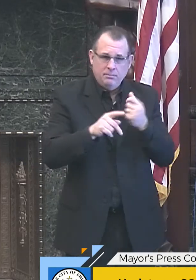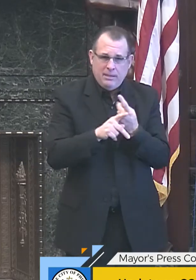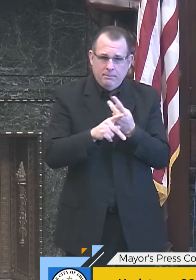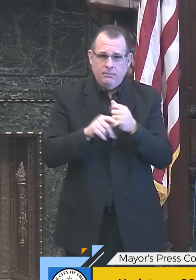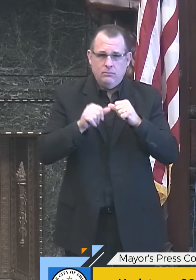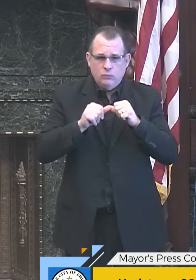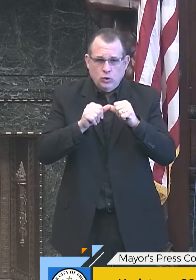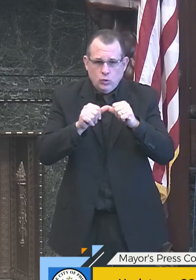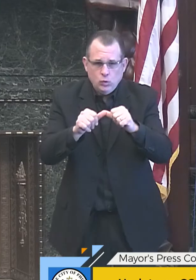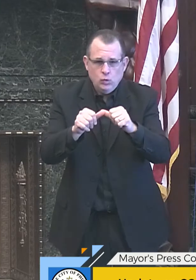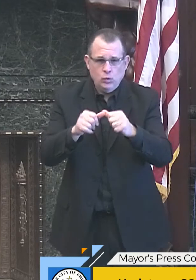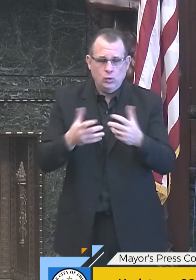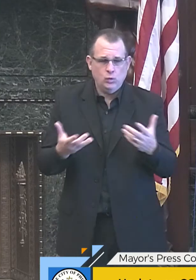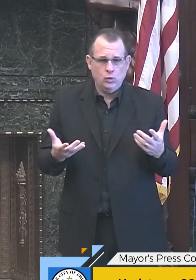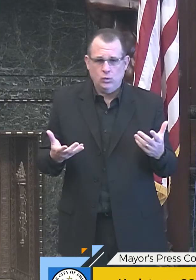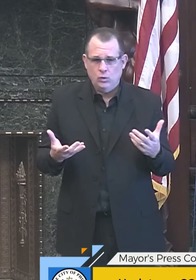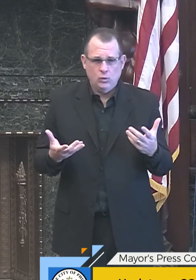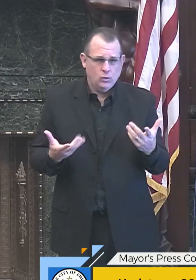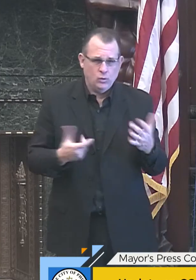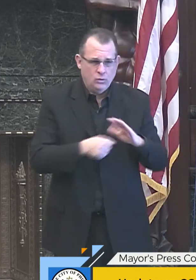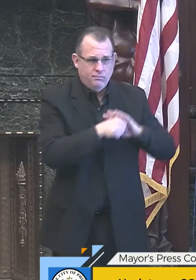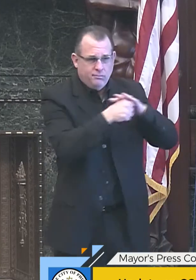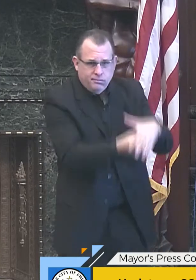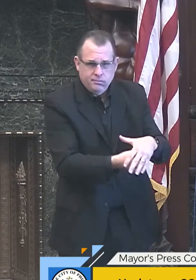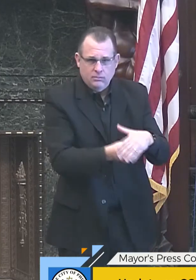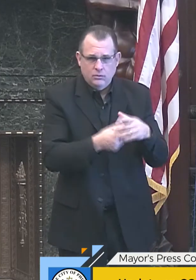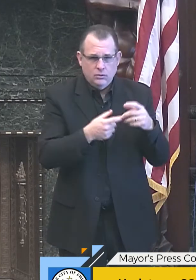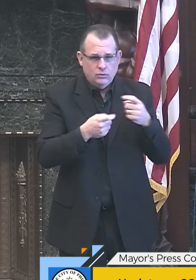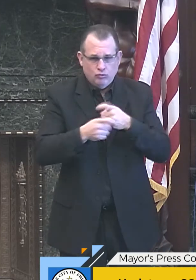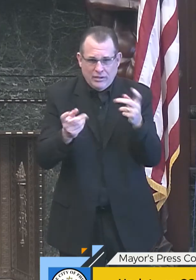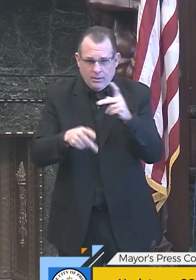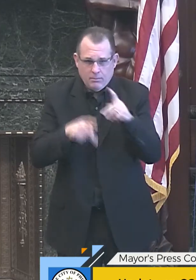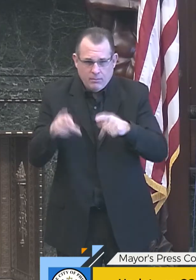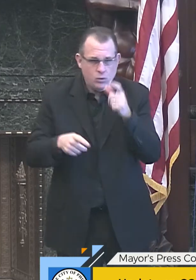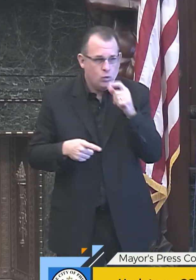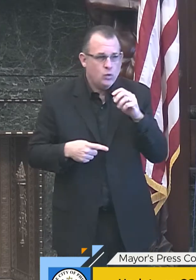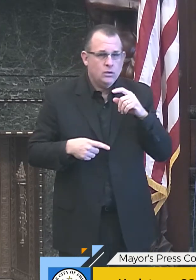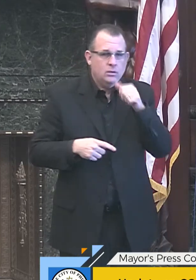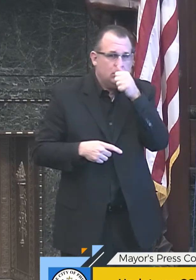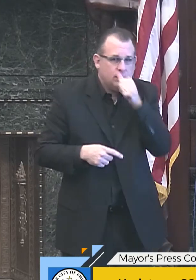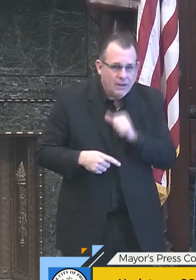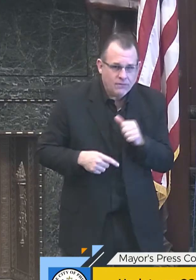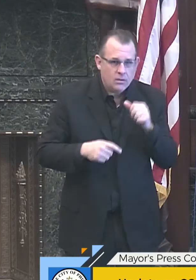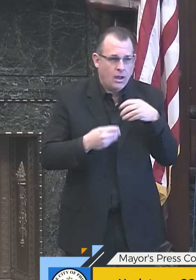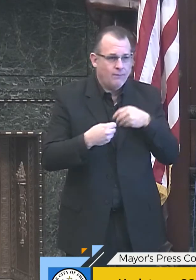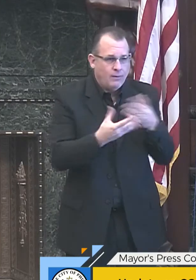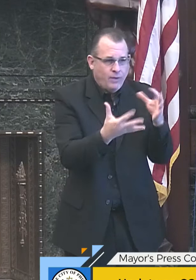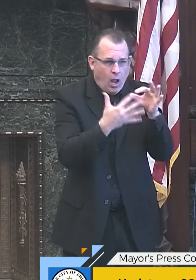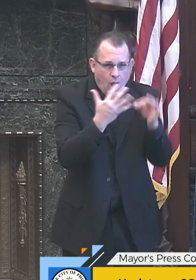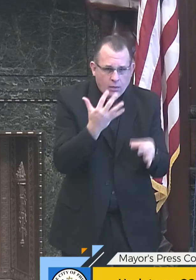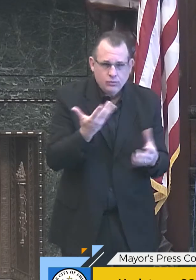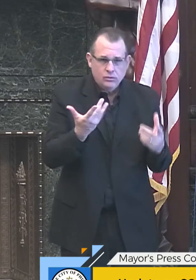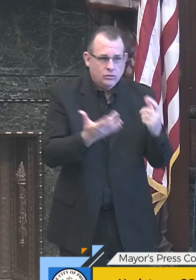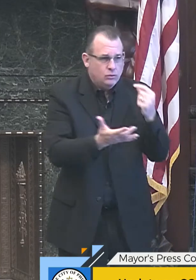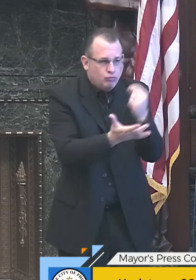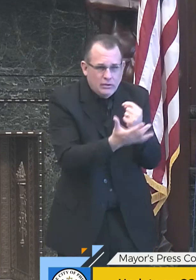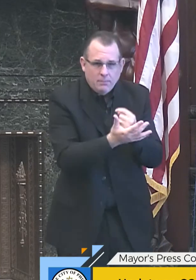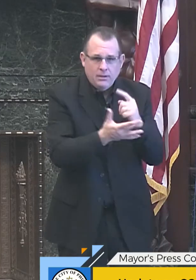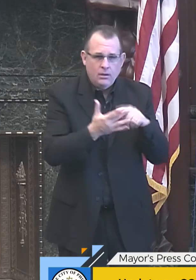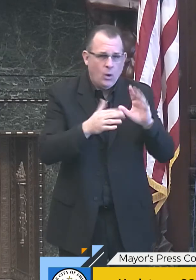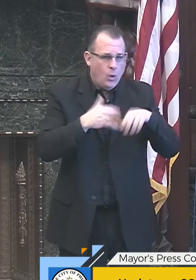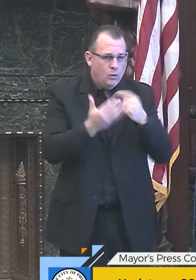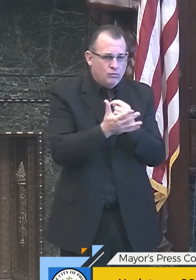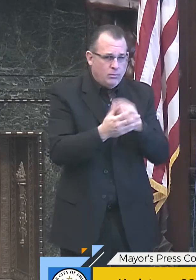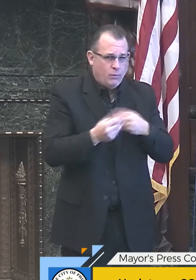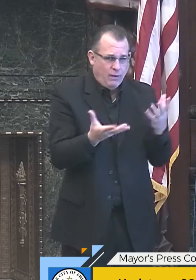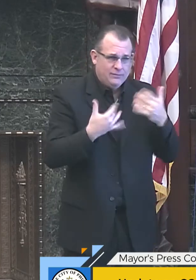from both perspectives, treating those who are suffering with addiction, providing them options and getting them into treatment. All of our treatment providers are still